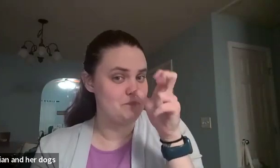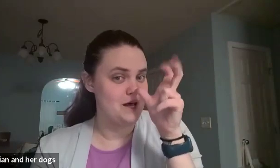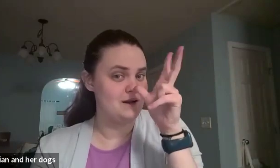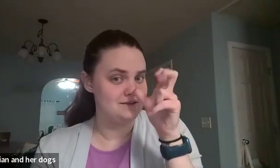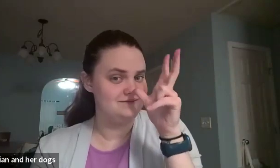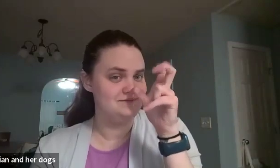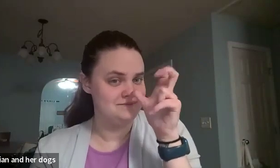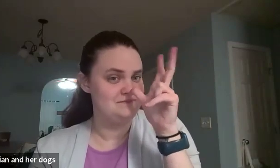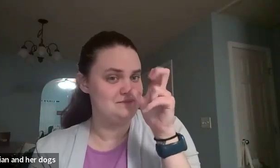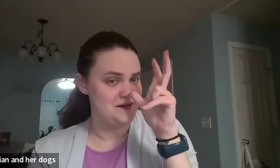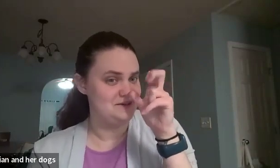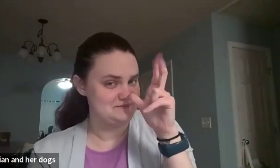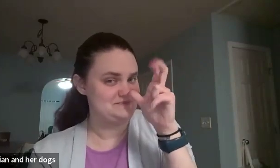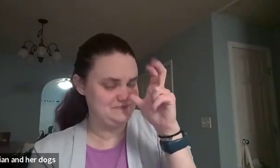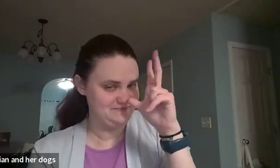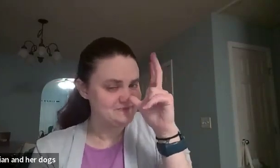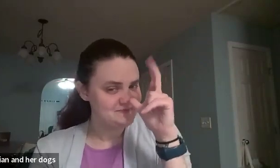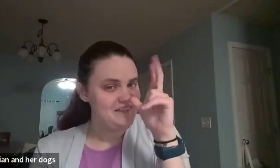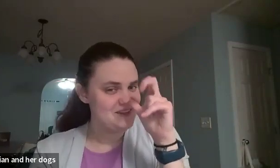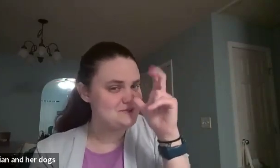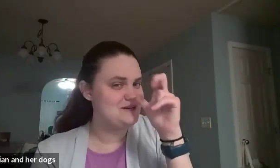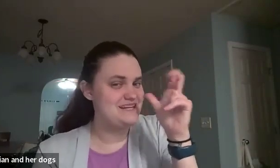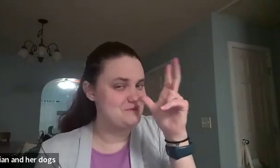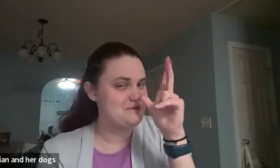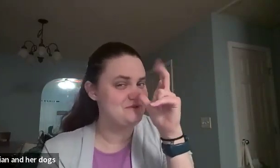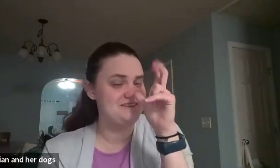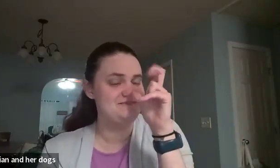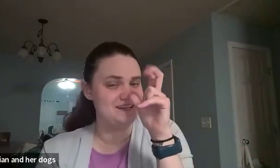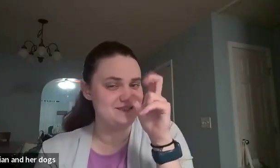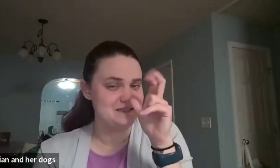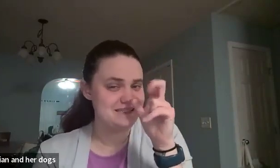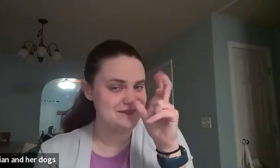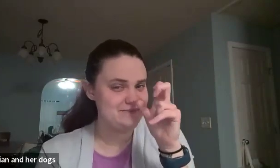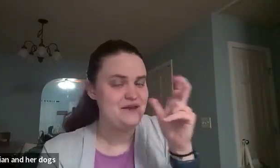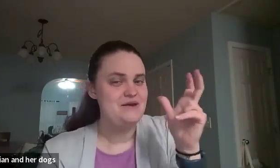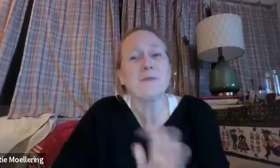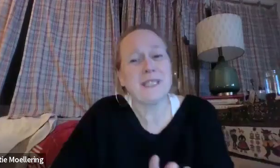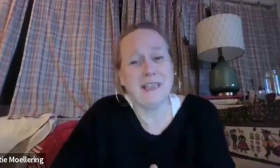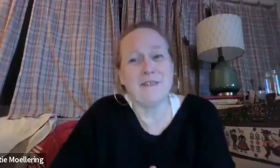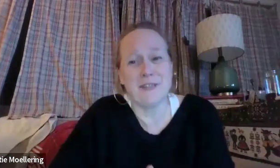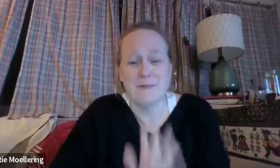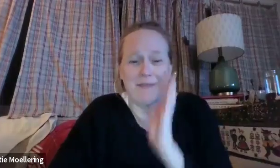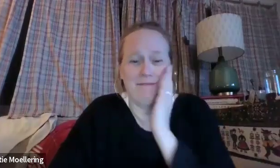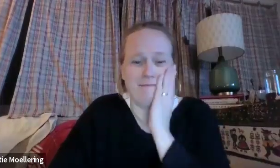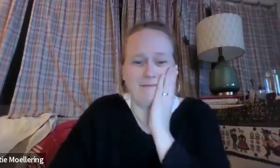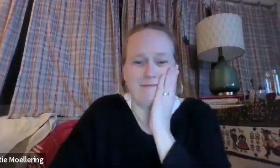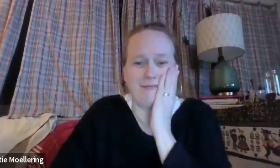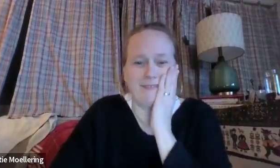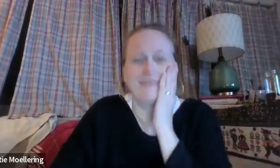fingers. Bug. Bug. And this one is probably one of the funniest ones to I me. really love this one. I mean, especially when